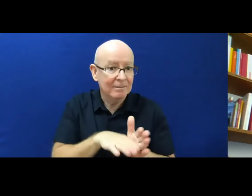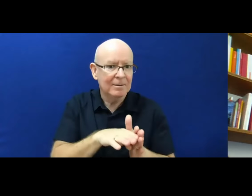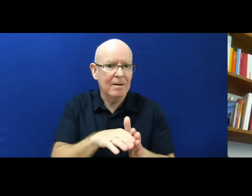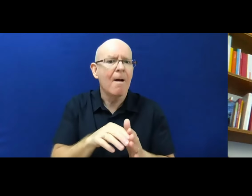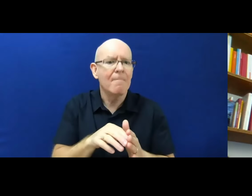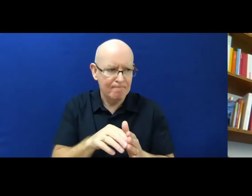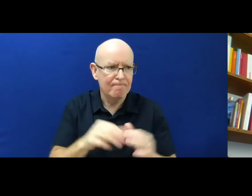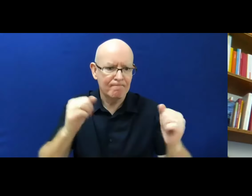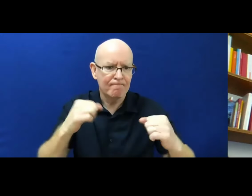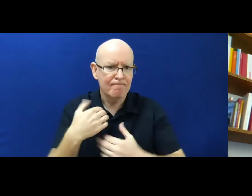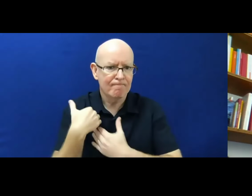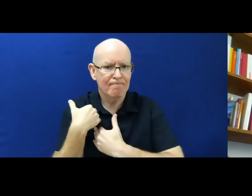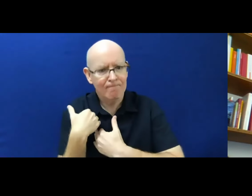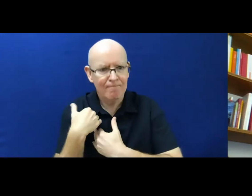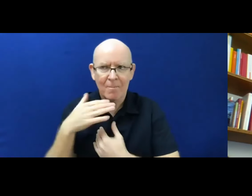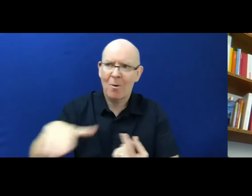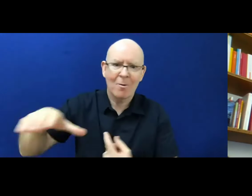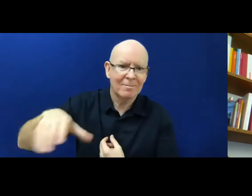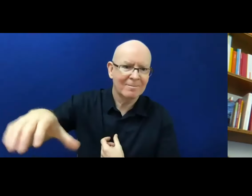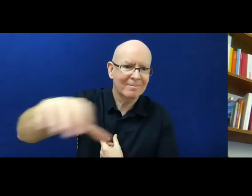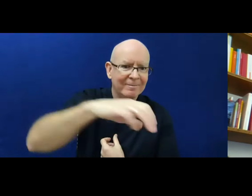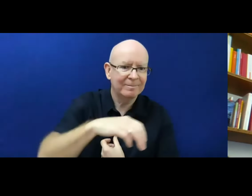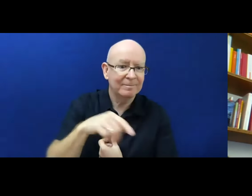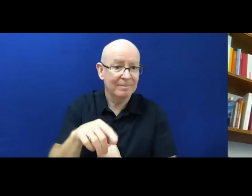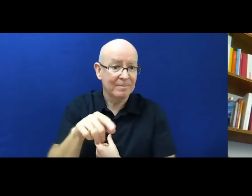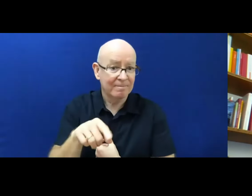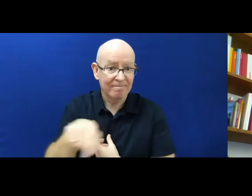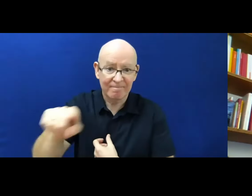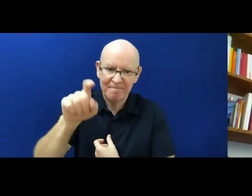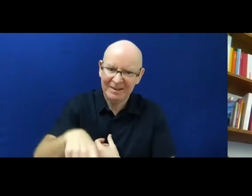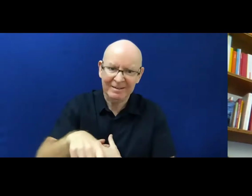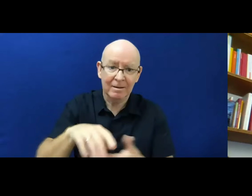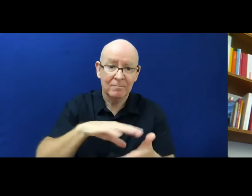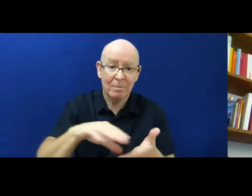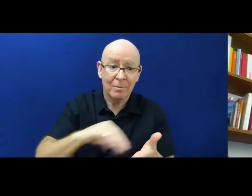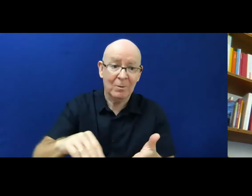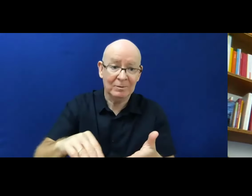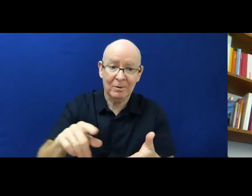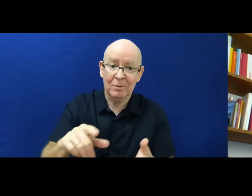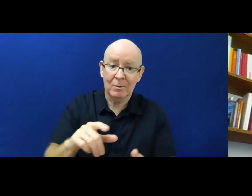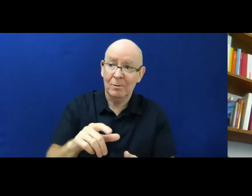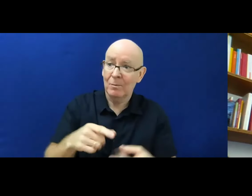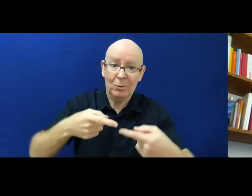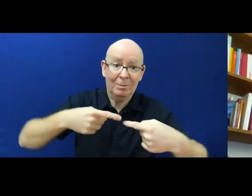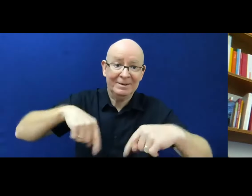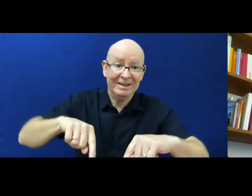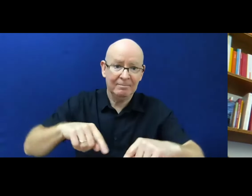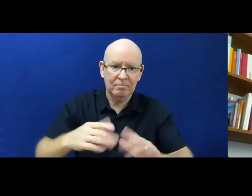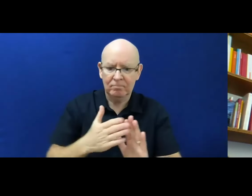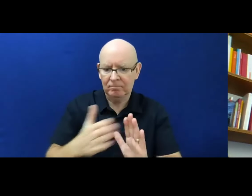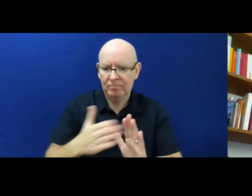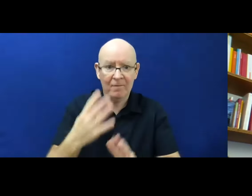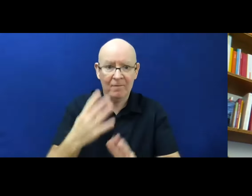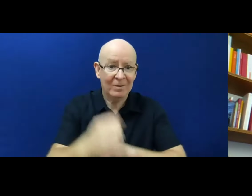State Party Conference in New York, how they implemented the CRPD. So there were politicians, a lot